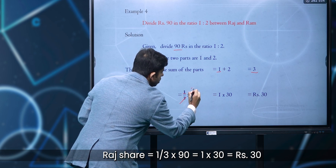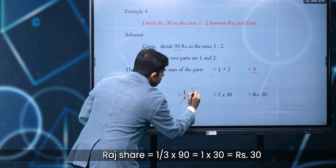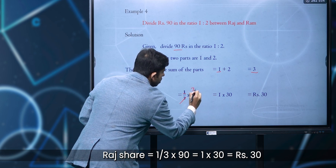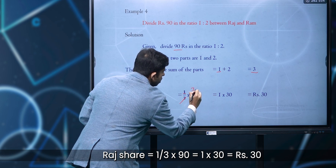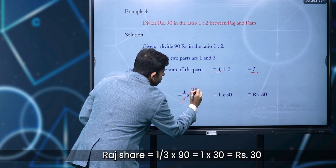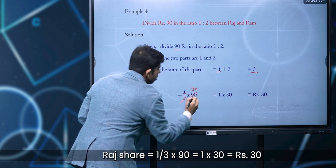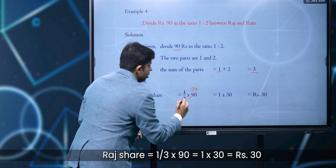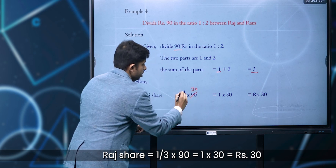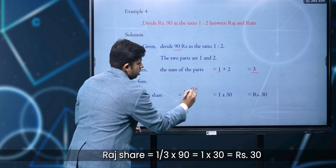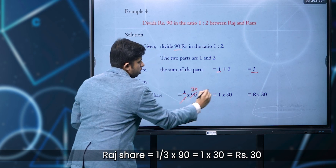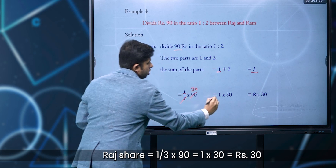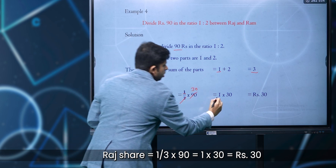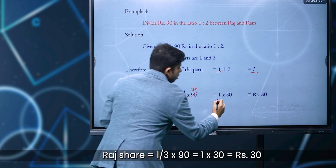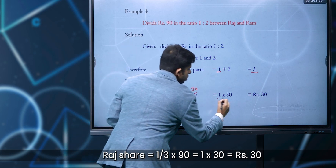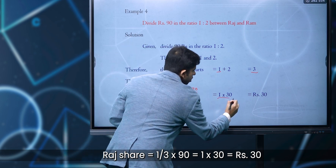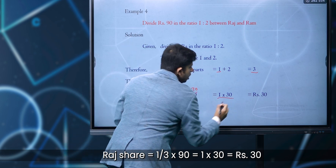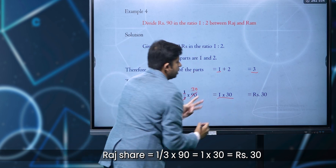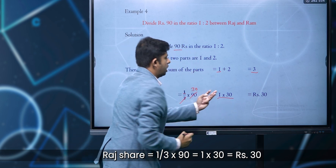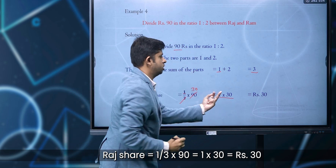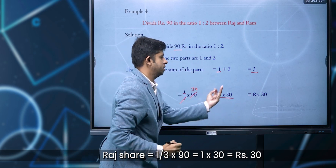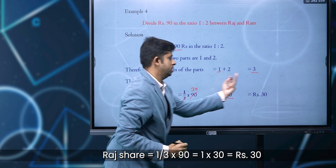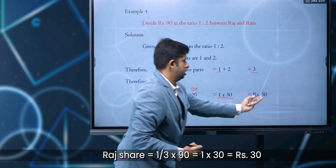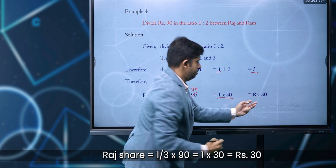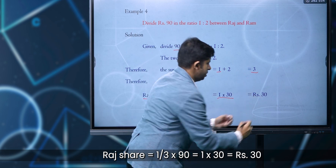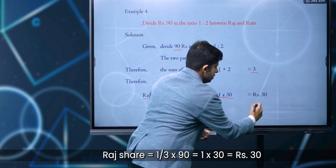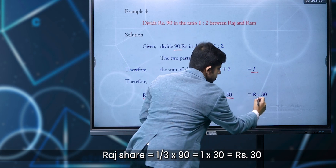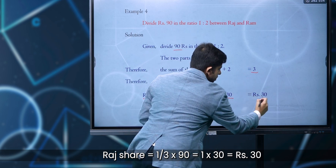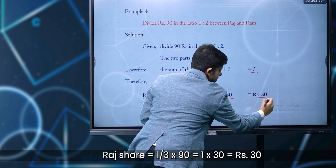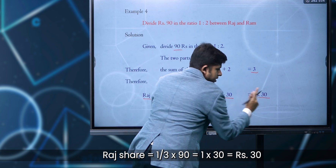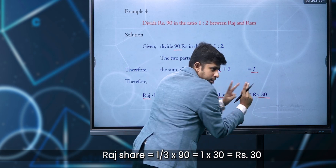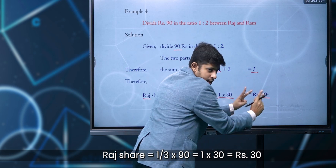Which is equal to 1 into 30. That is equal to rupees 30.